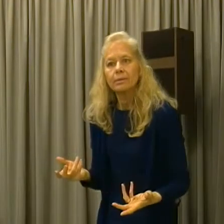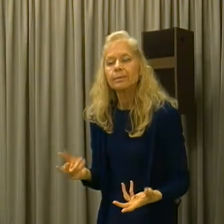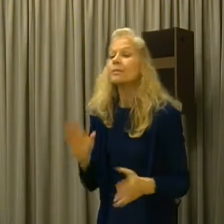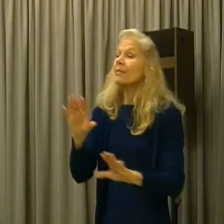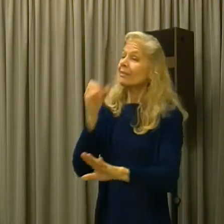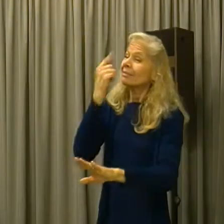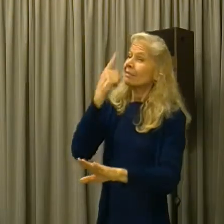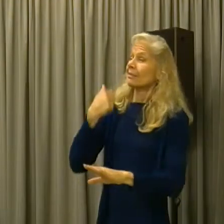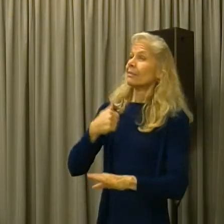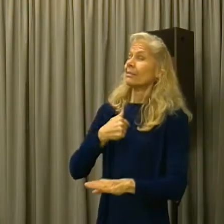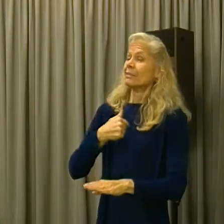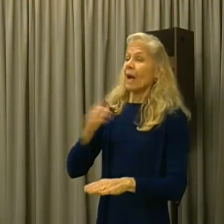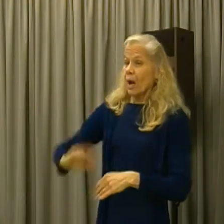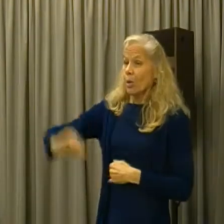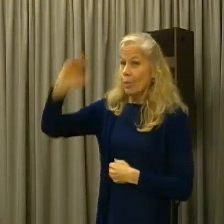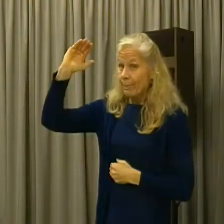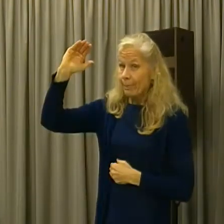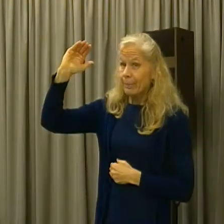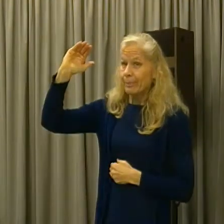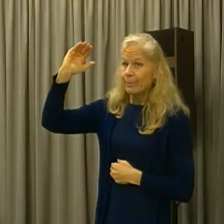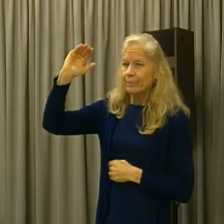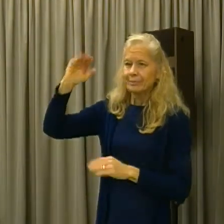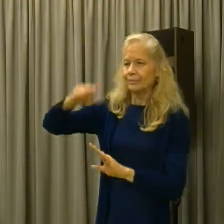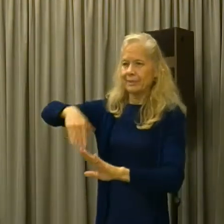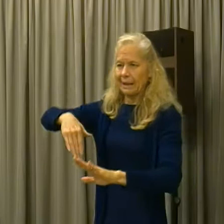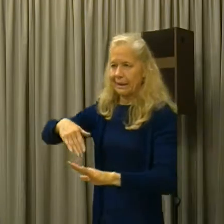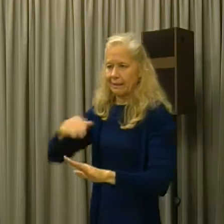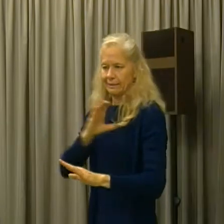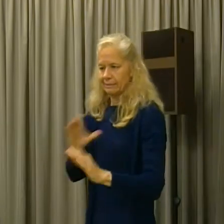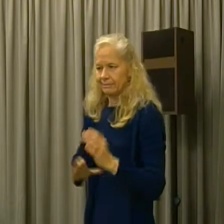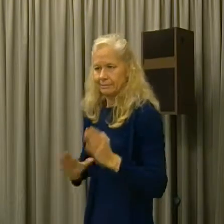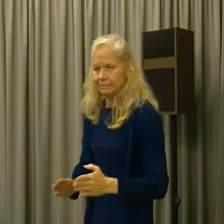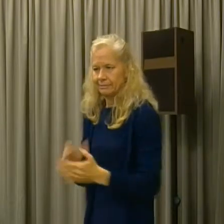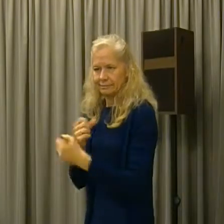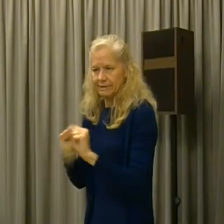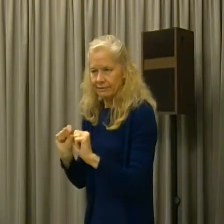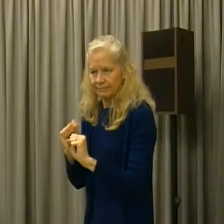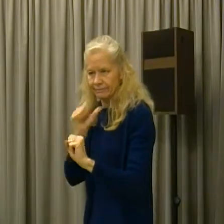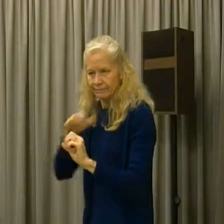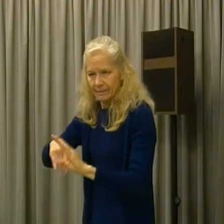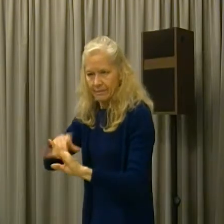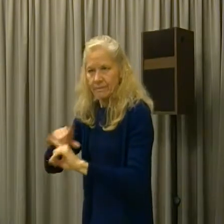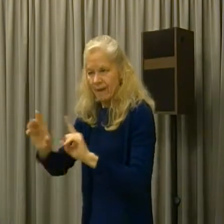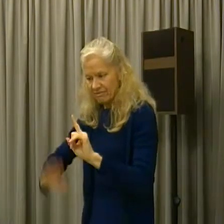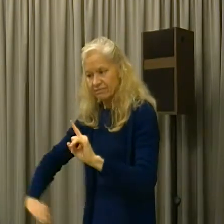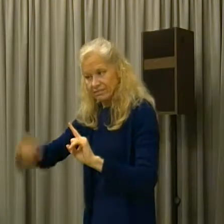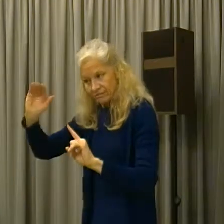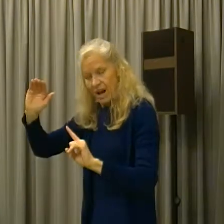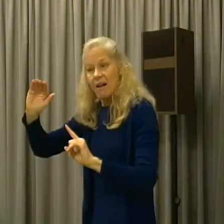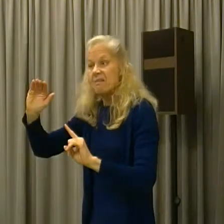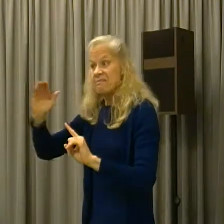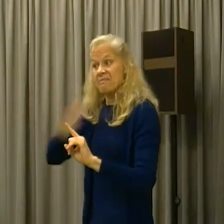tithe. And we tithe whether we're having a struggling to pay our bills or not.